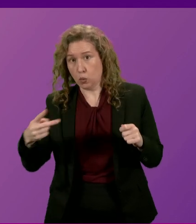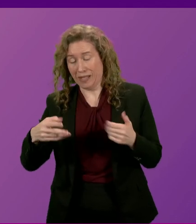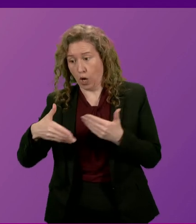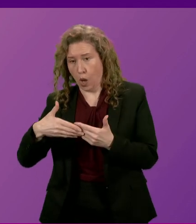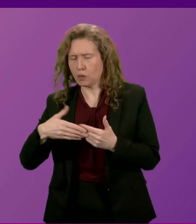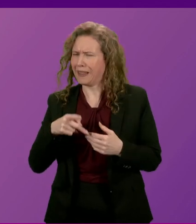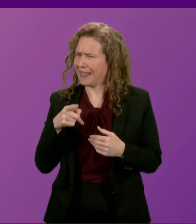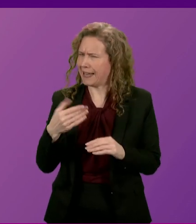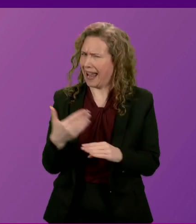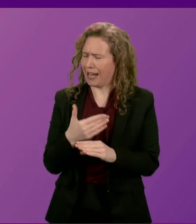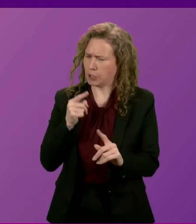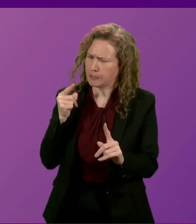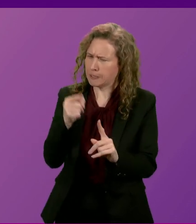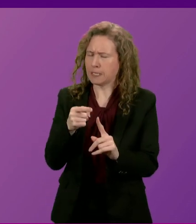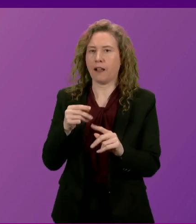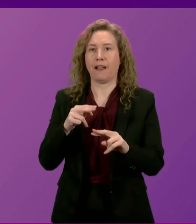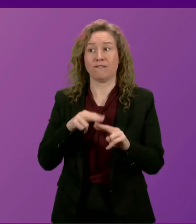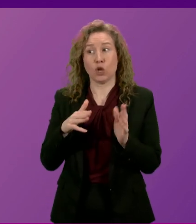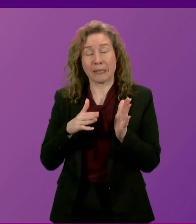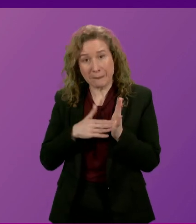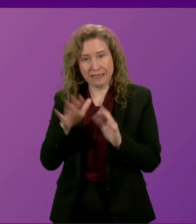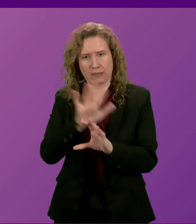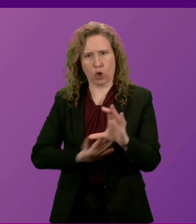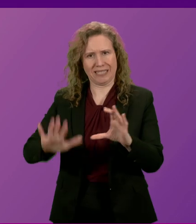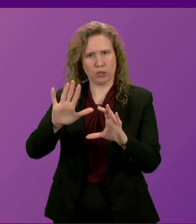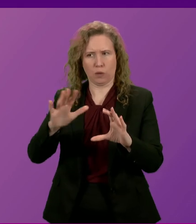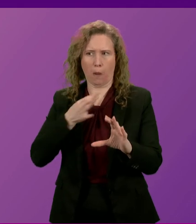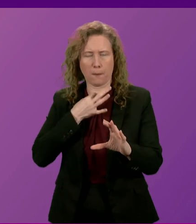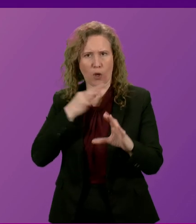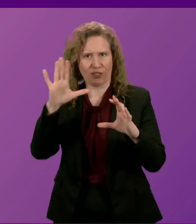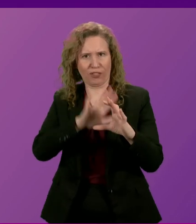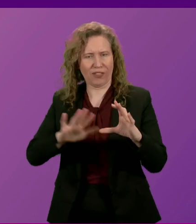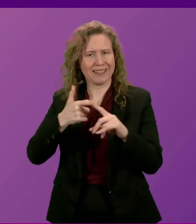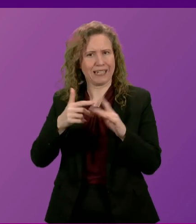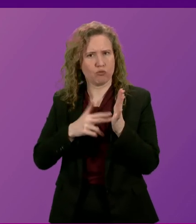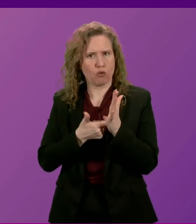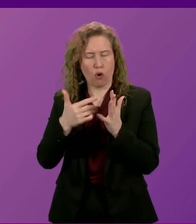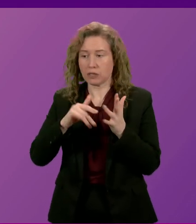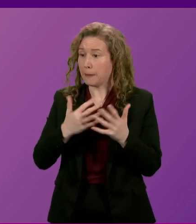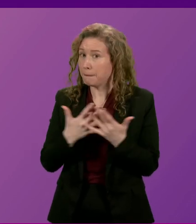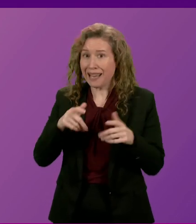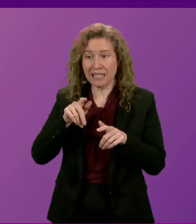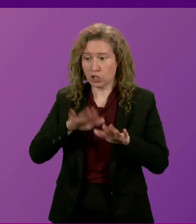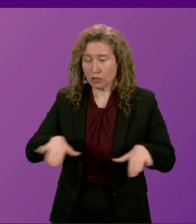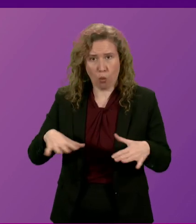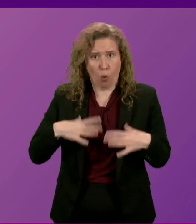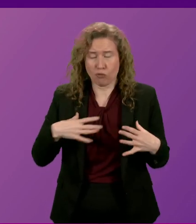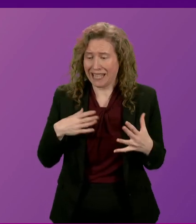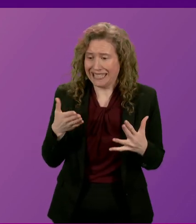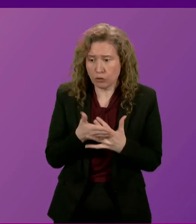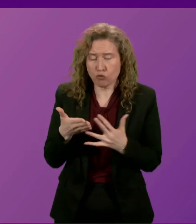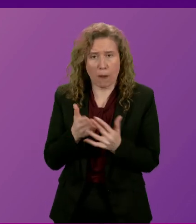being deliberately targeted at the First Minister's constituency and will impact on young people, many of whom already have had their schooling disrupted